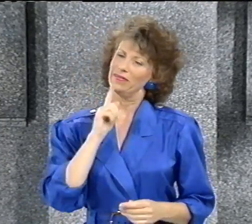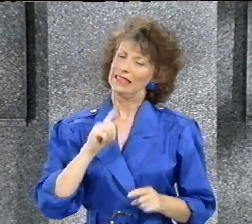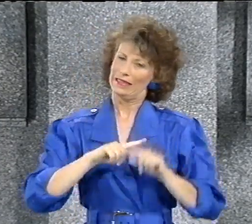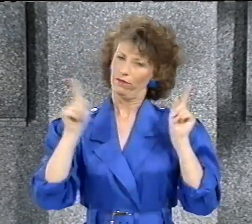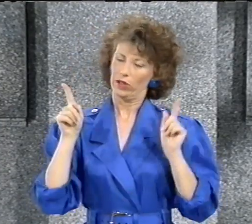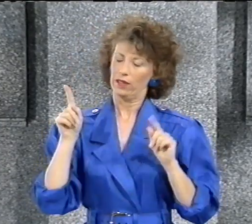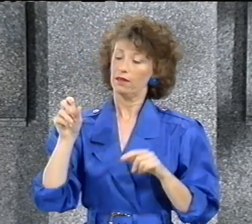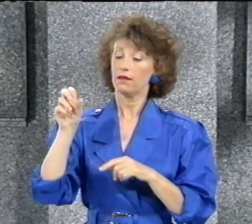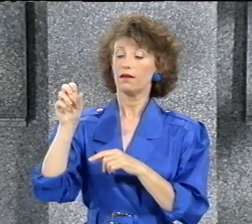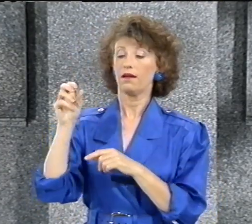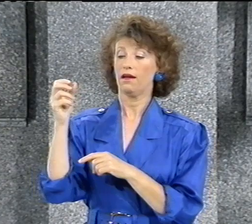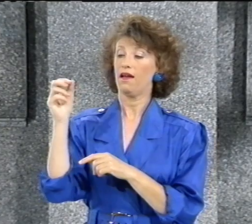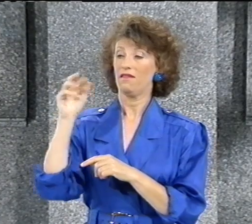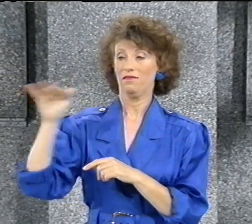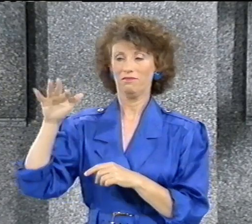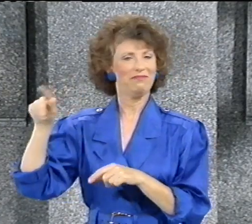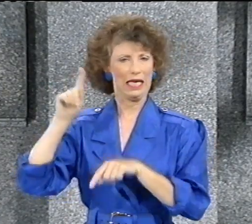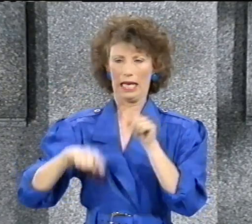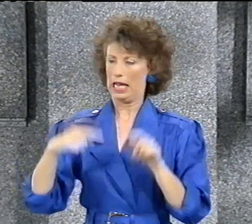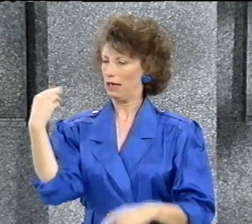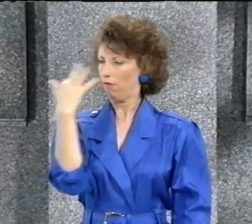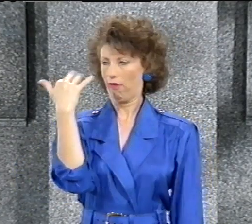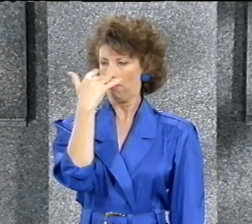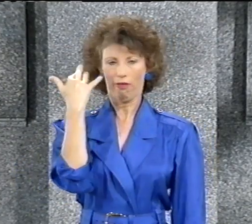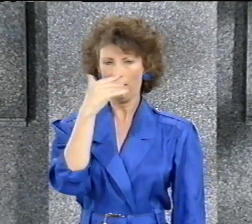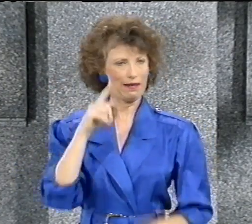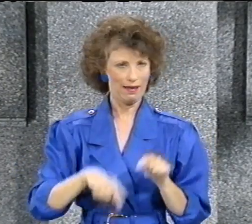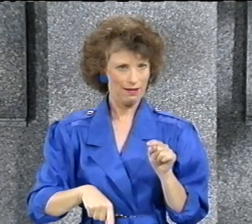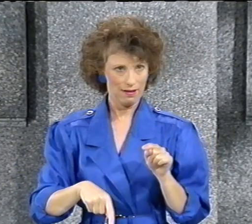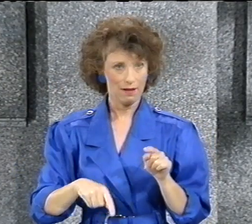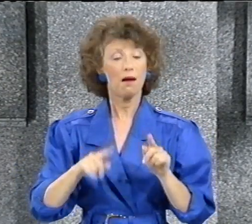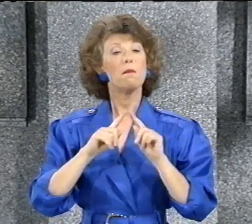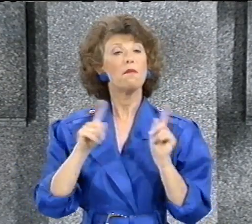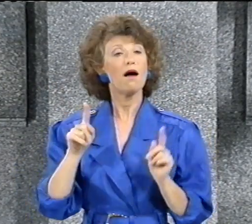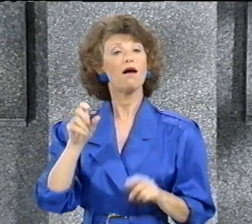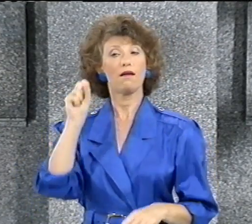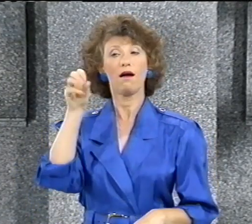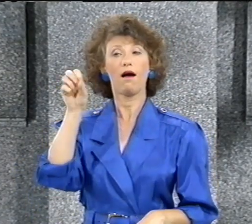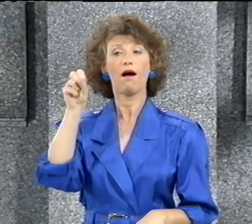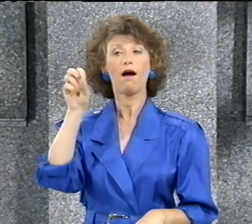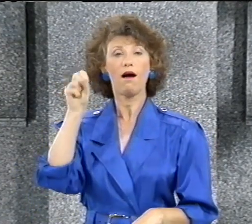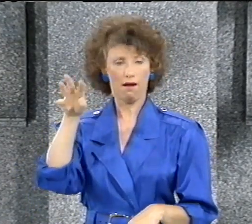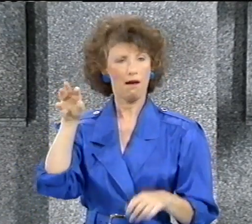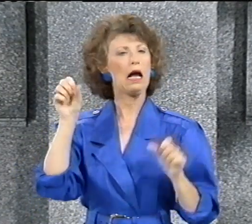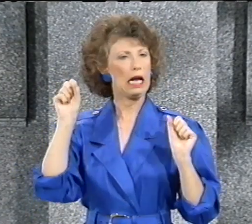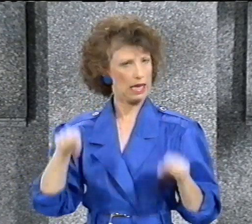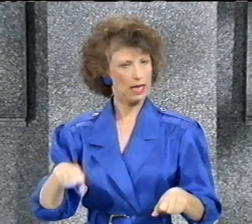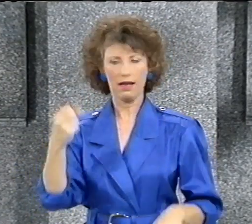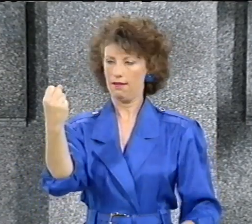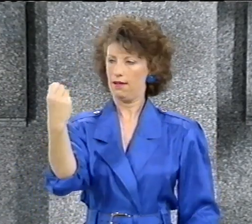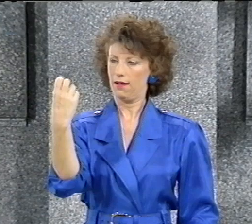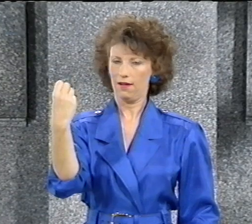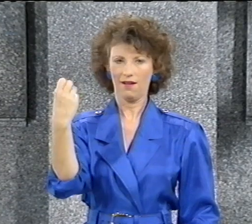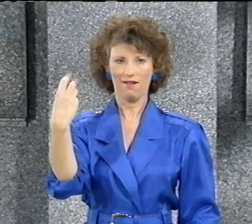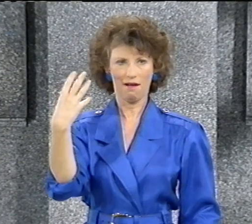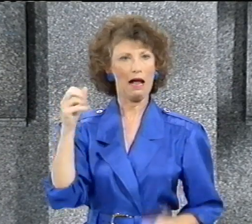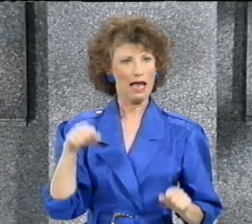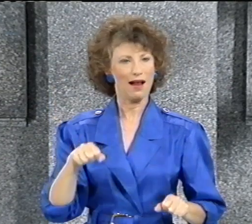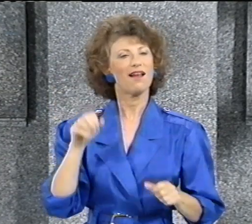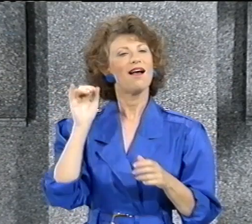books. And I think it's used in a different way. This sign has directionality and seems to function more like